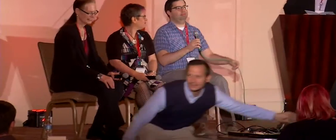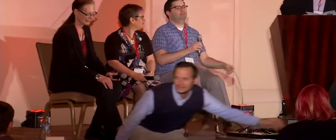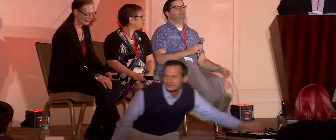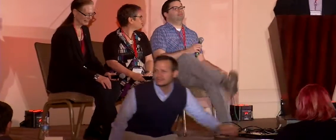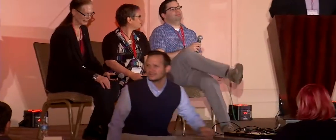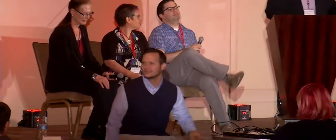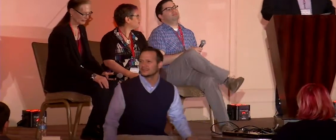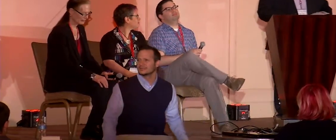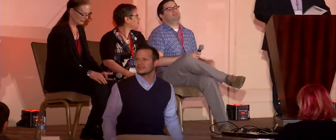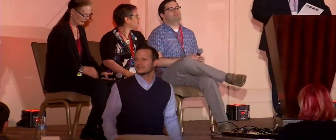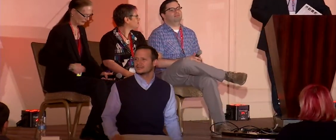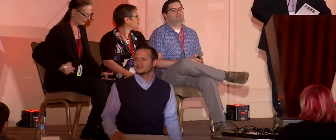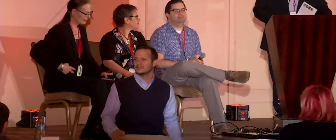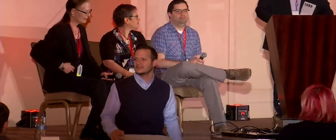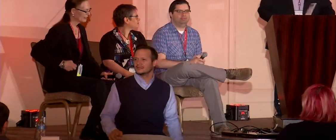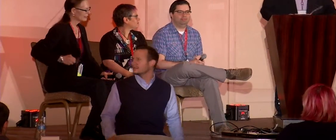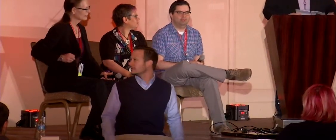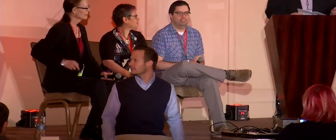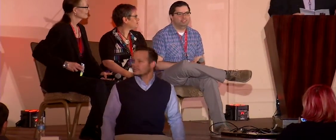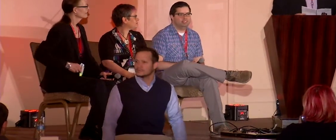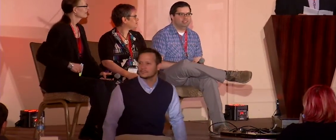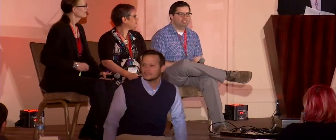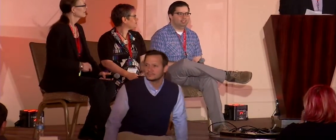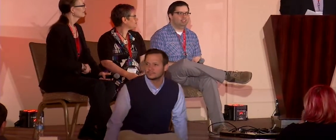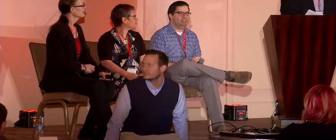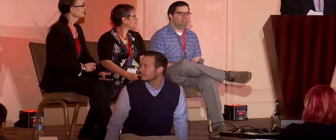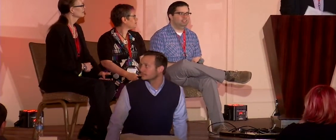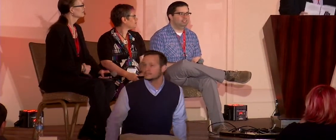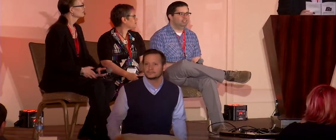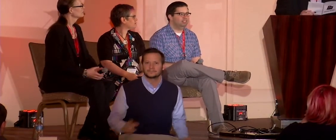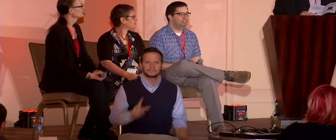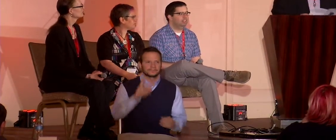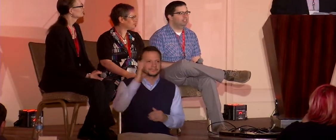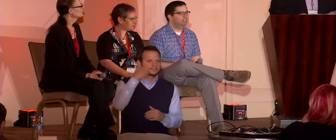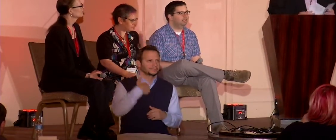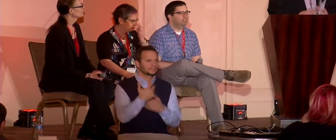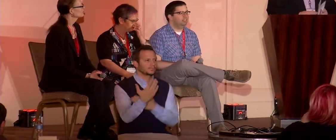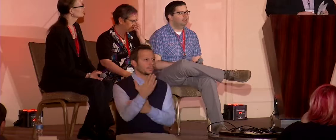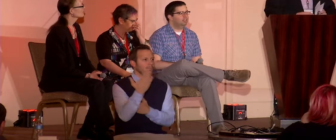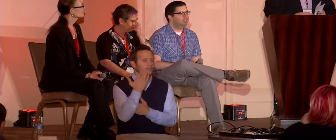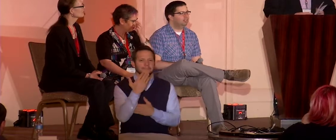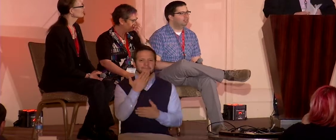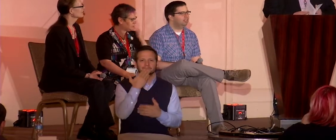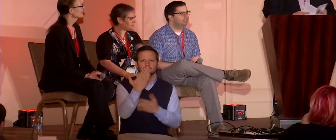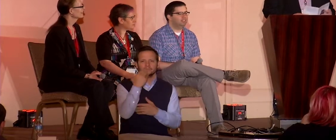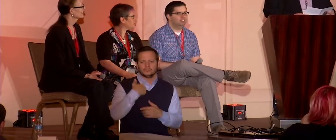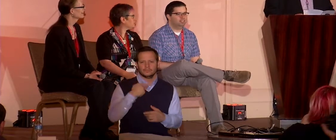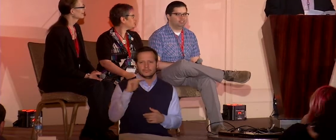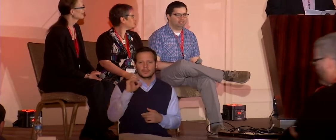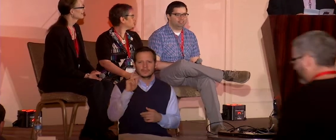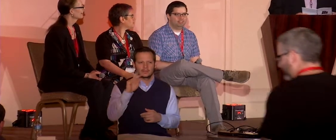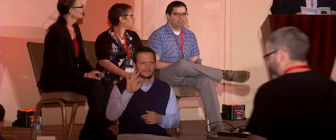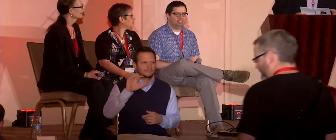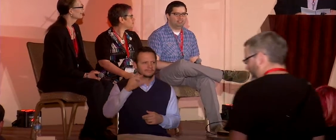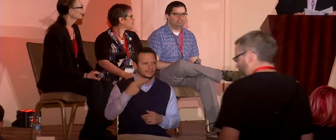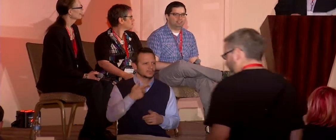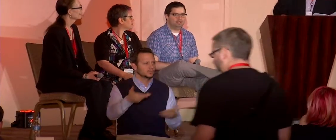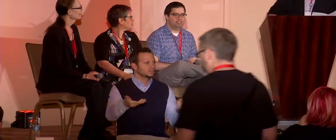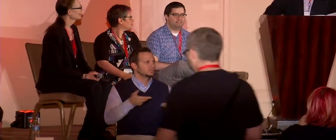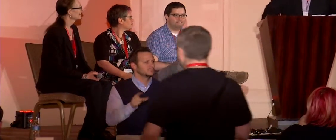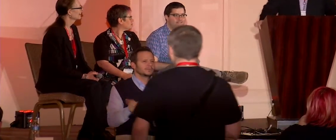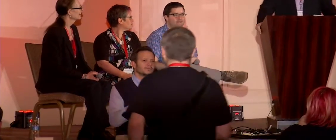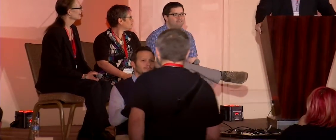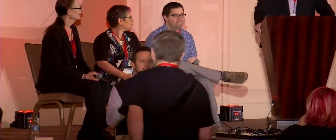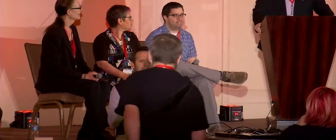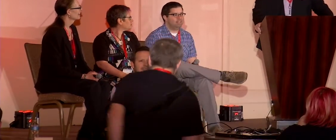All right, everybody, good morning. My name is Nick Fish. I'm the development director for American Atheists, and welcome to the first session on the final